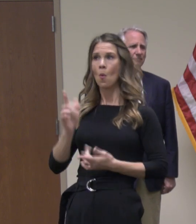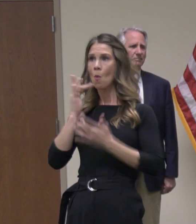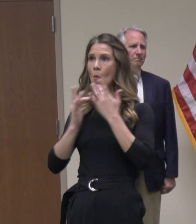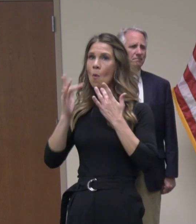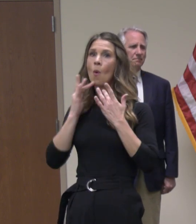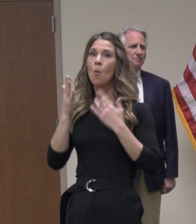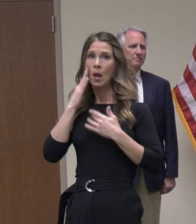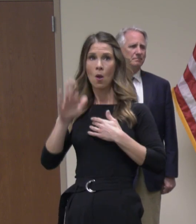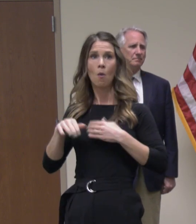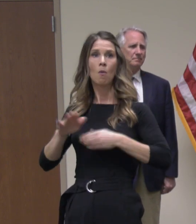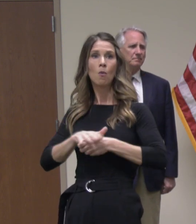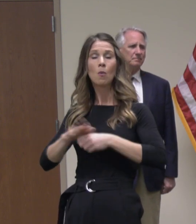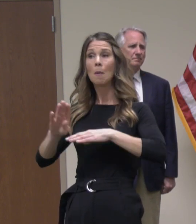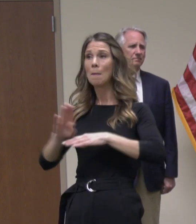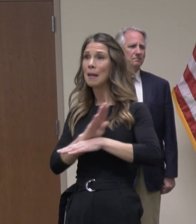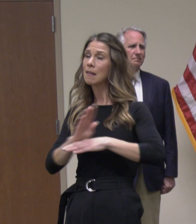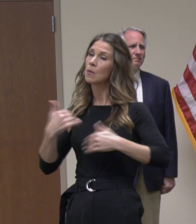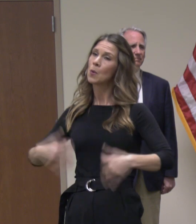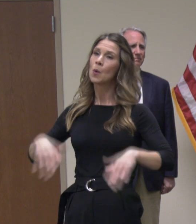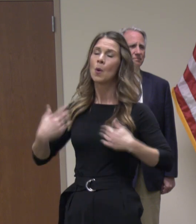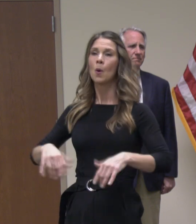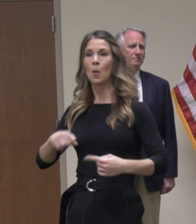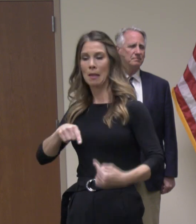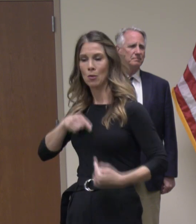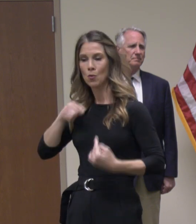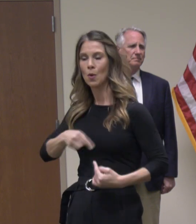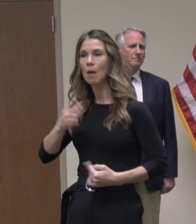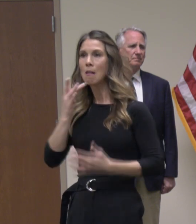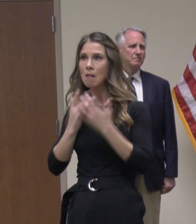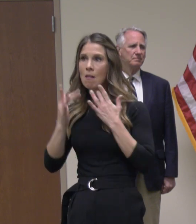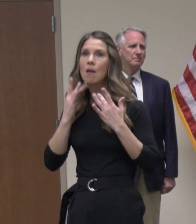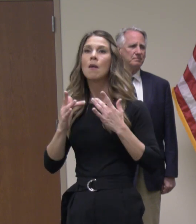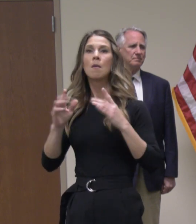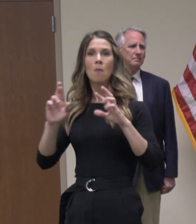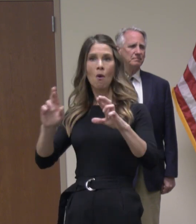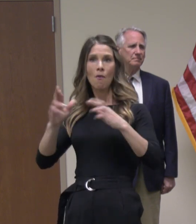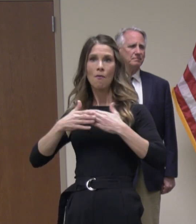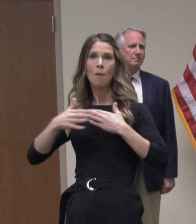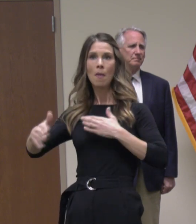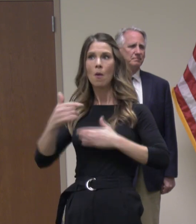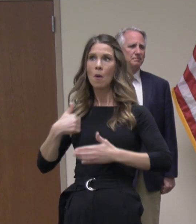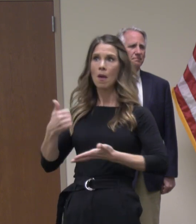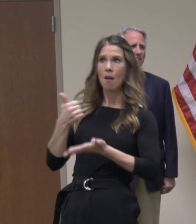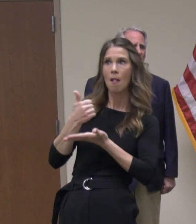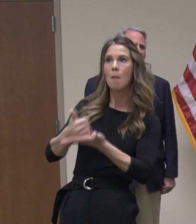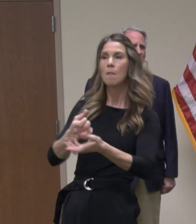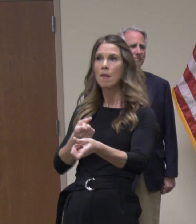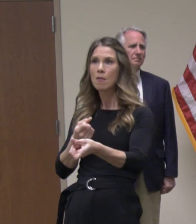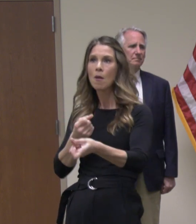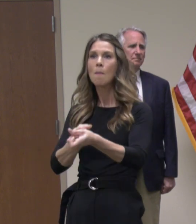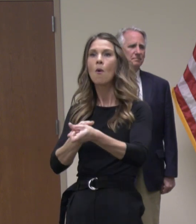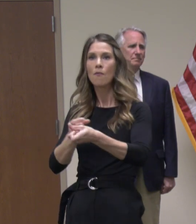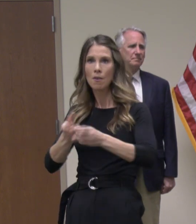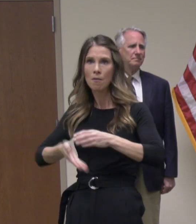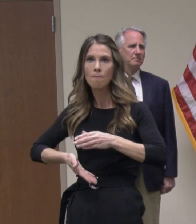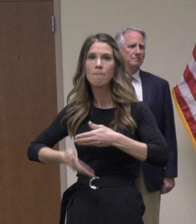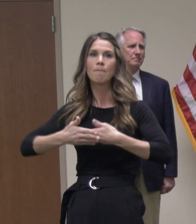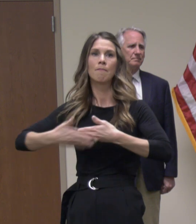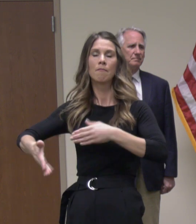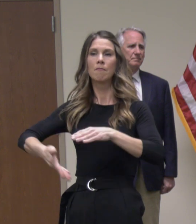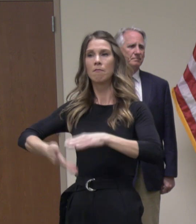local businesses and that more that can be done to help them fulfill their financial obligations and operating expenses, the